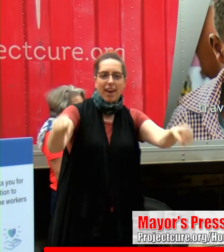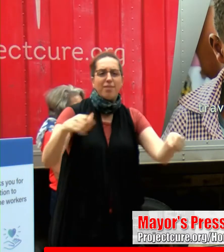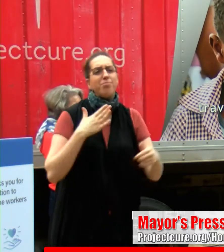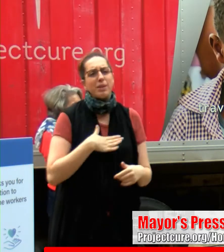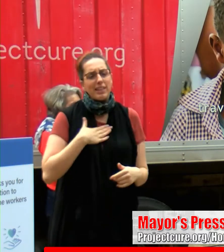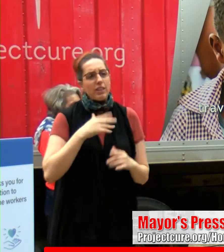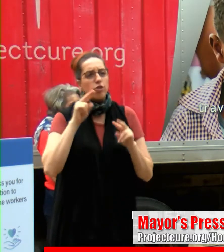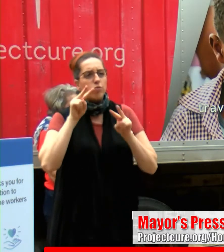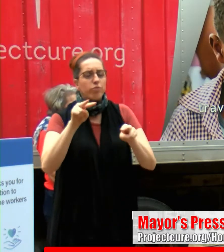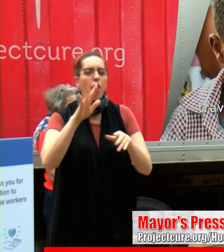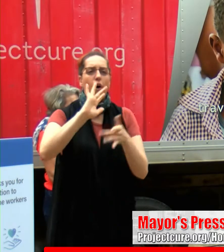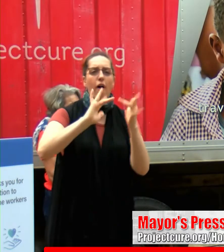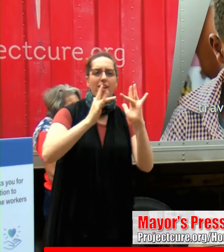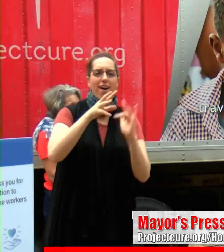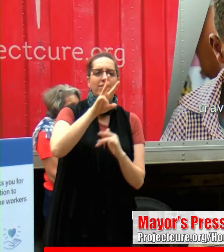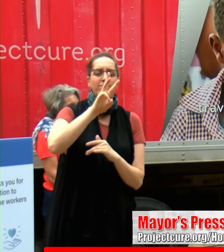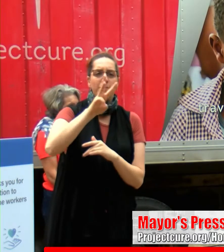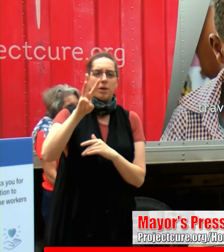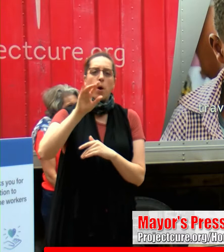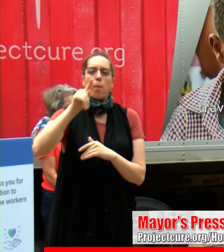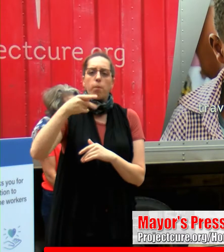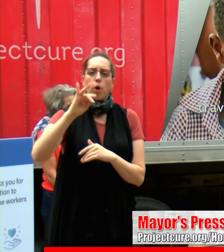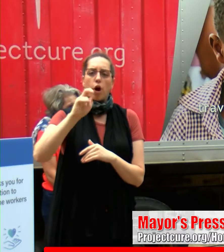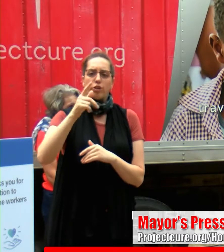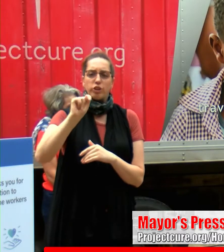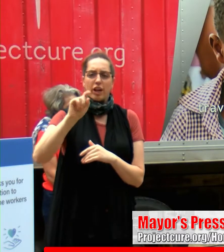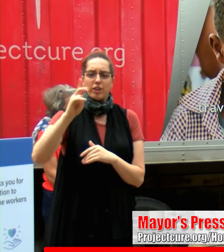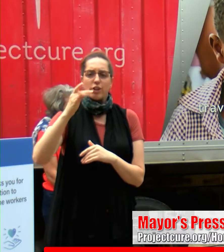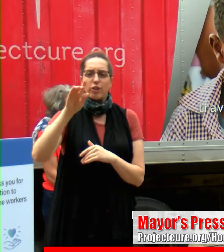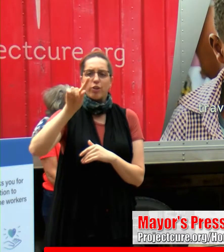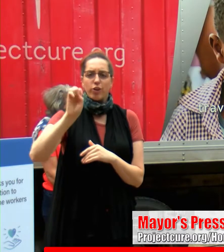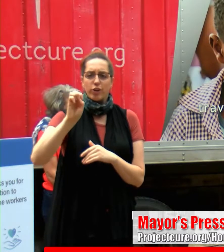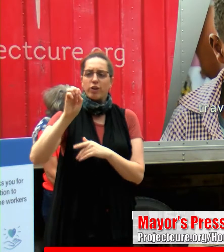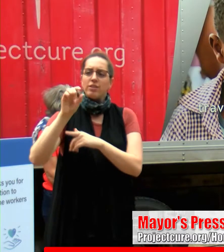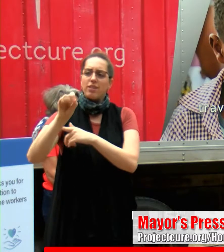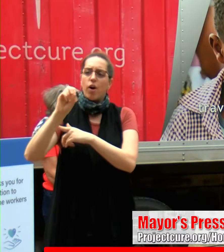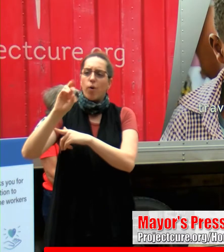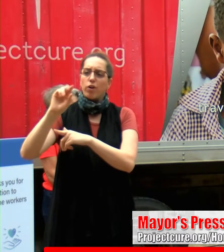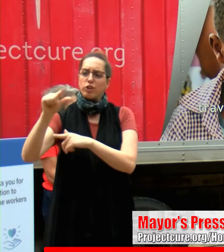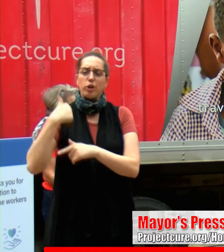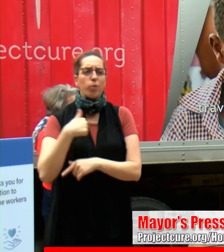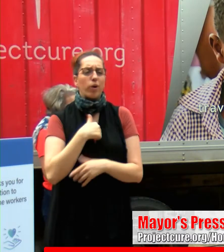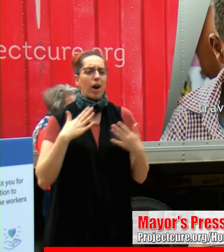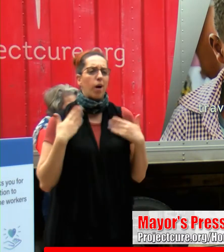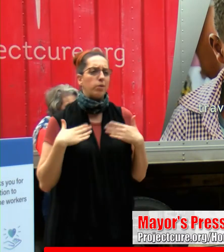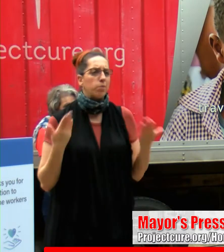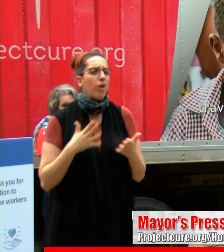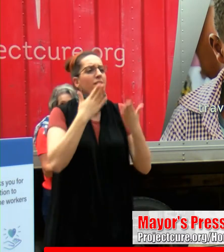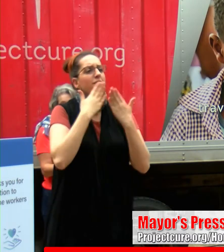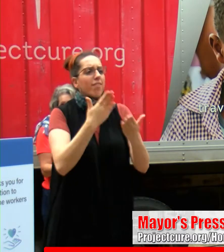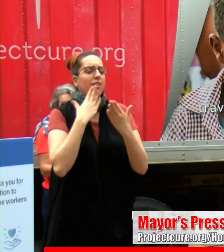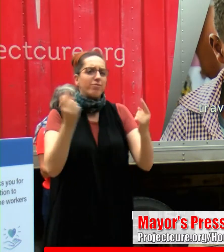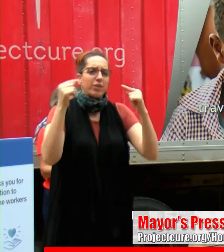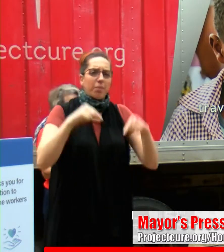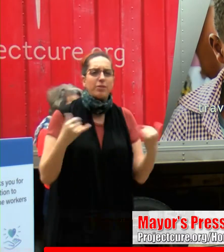that website, projectcure.org. We want to be here for you. Thank you, Houston. Thank you, everybody who's been here today.